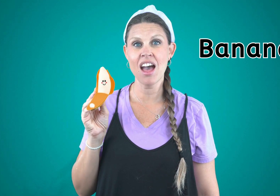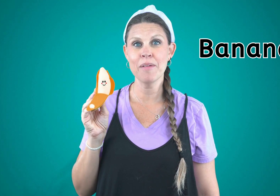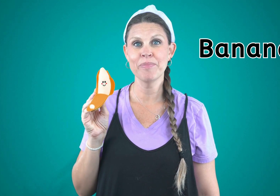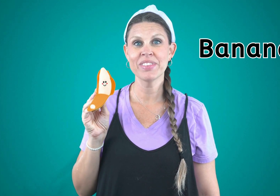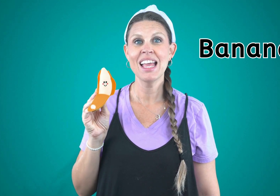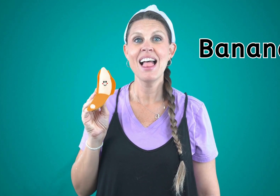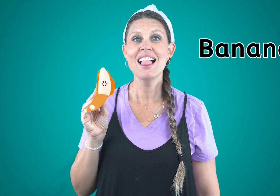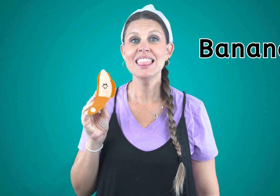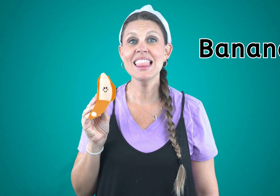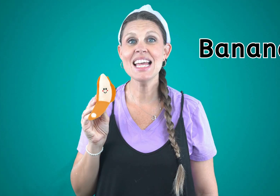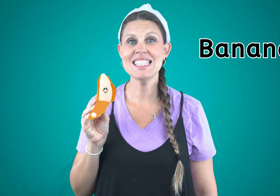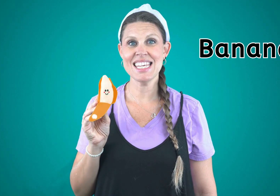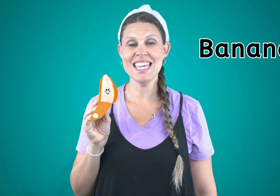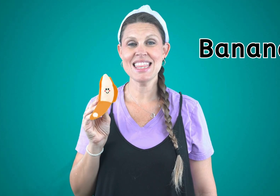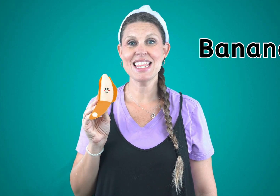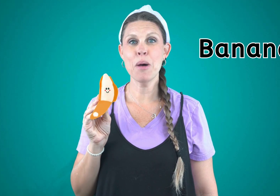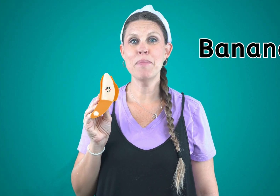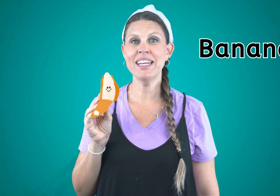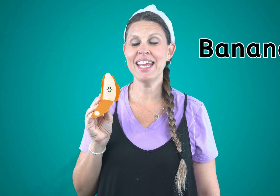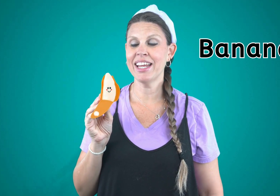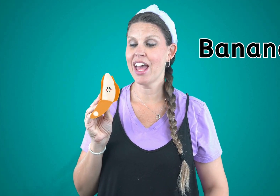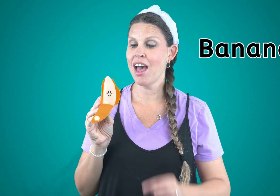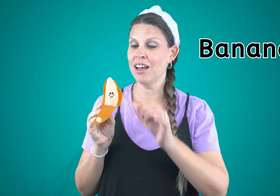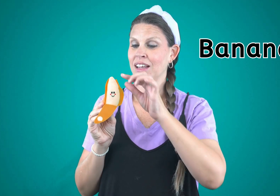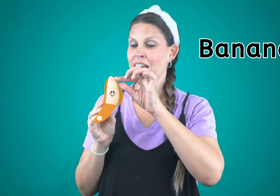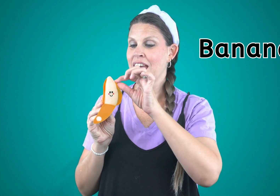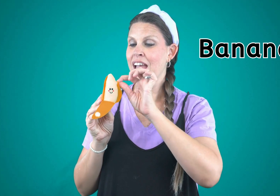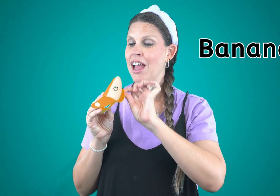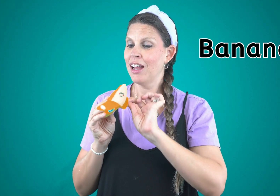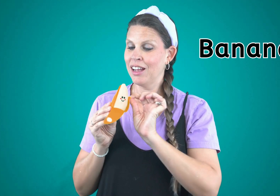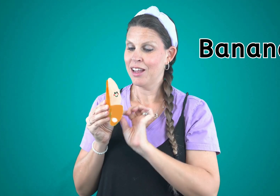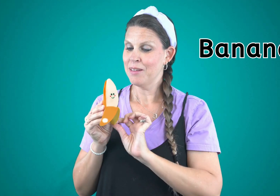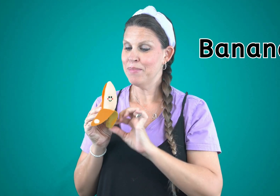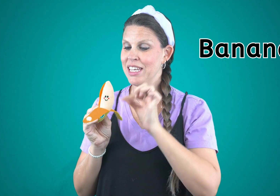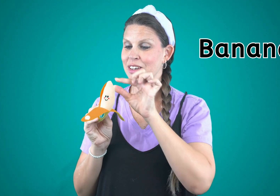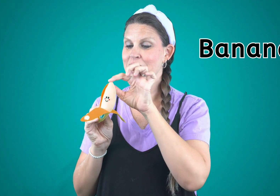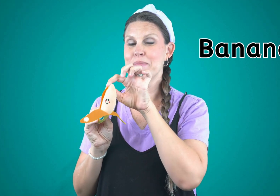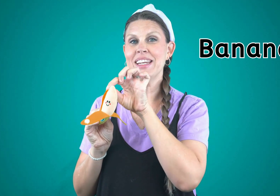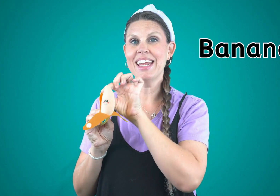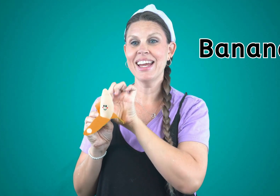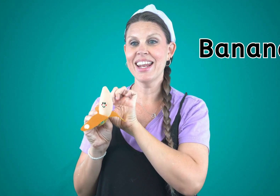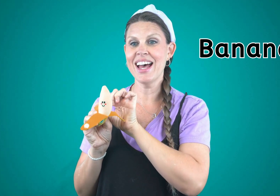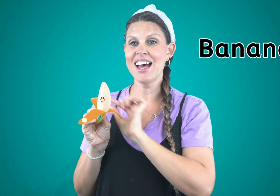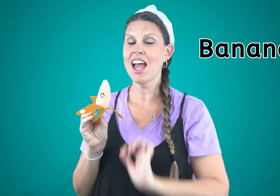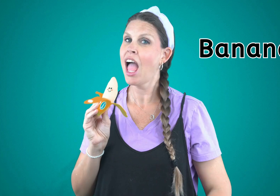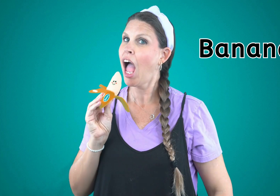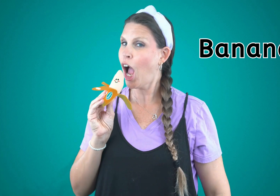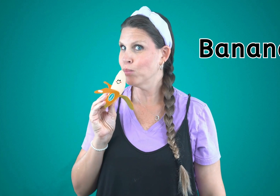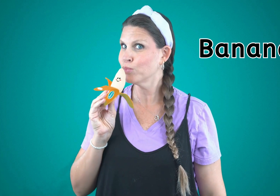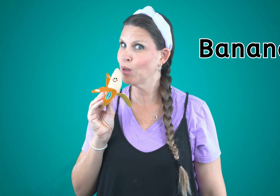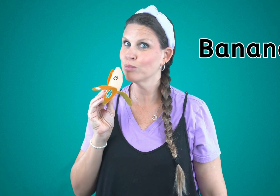Banana. Let's eat the banana. Peel the banana.